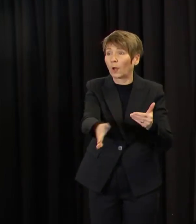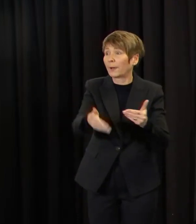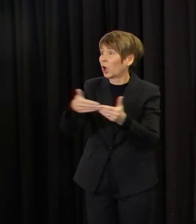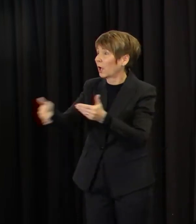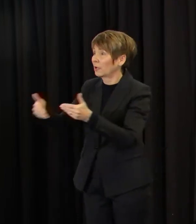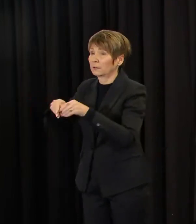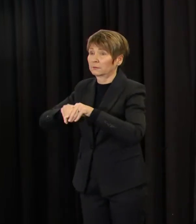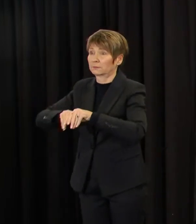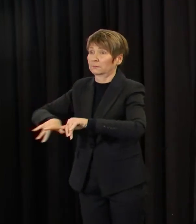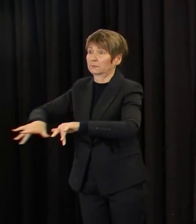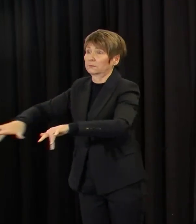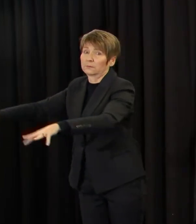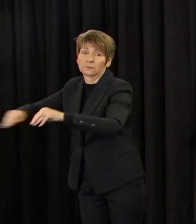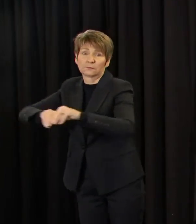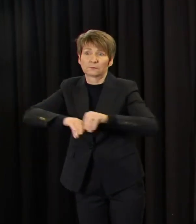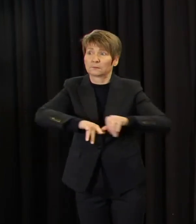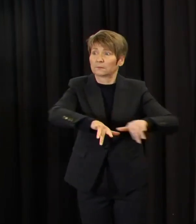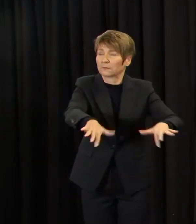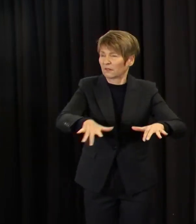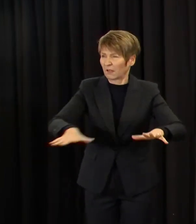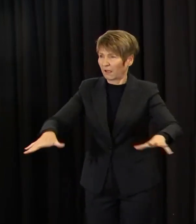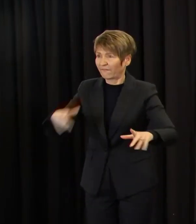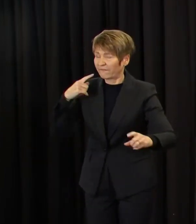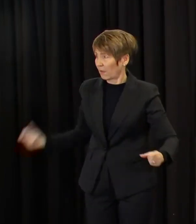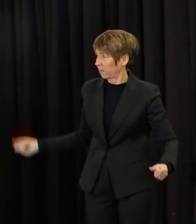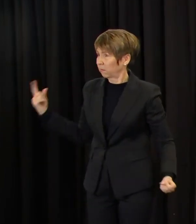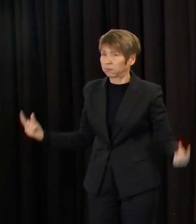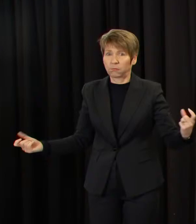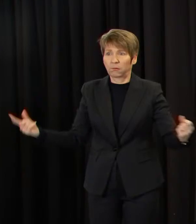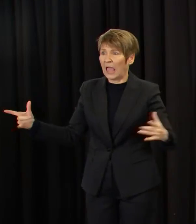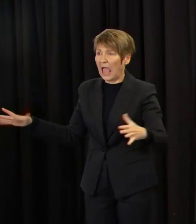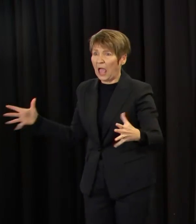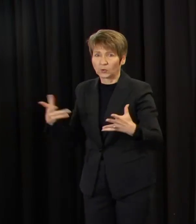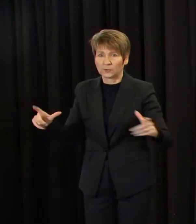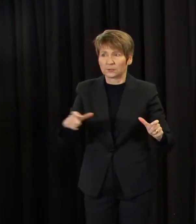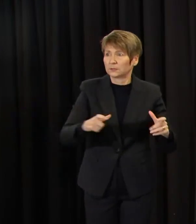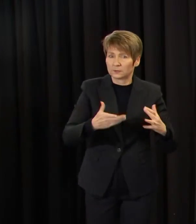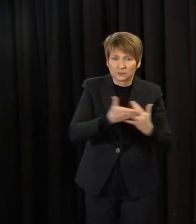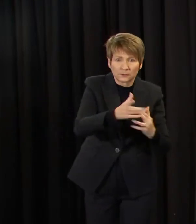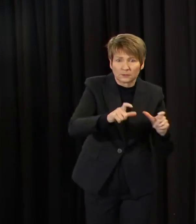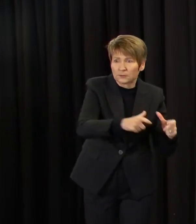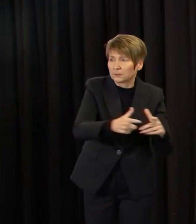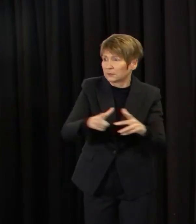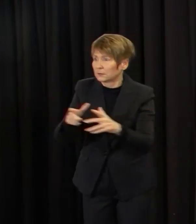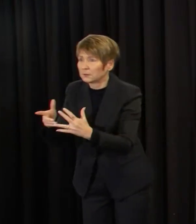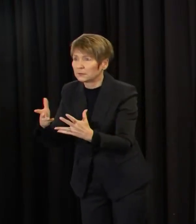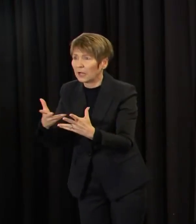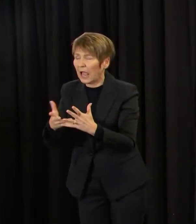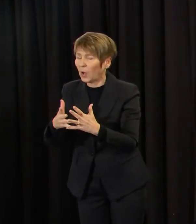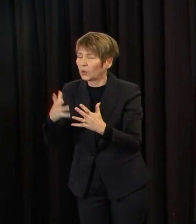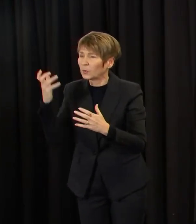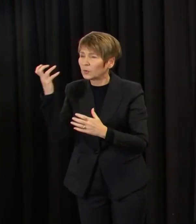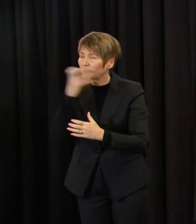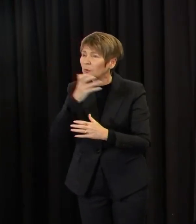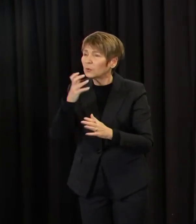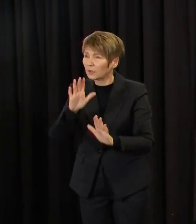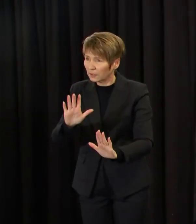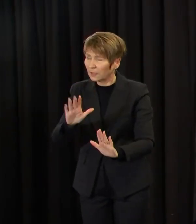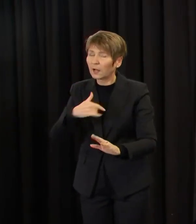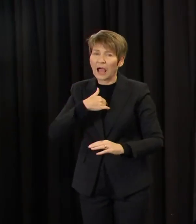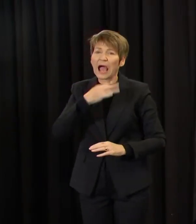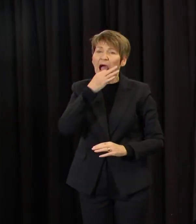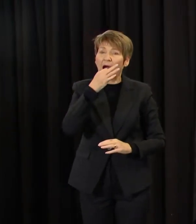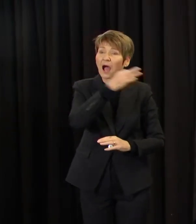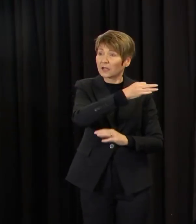much harder, so much harder. Now, I'll ask Jerome to speak to that outbreak map, as it were, and